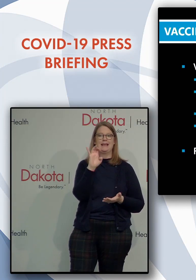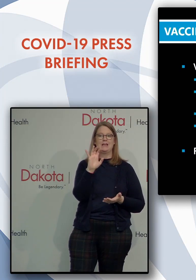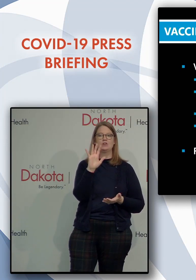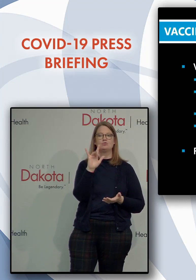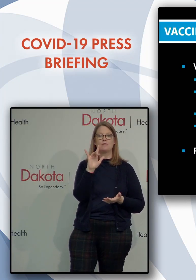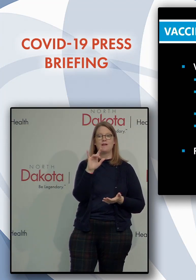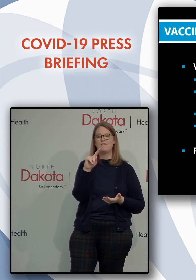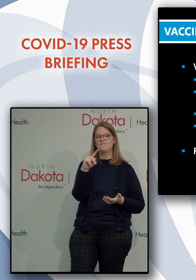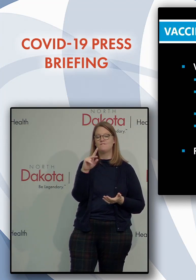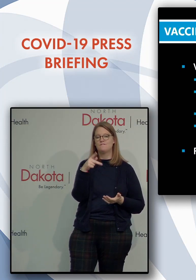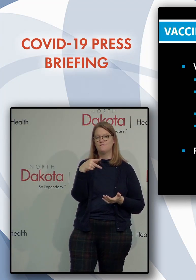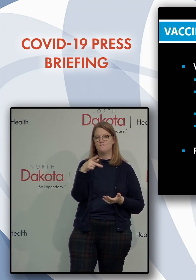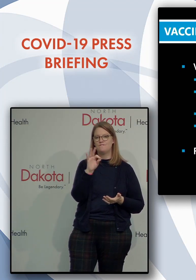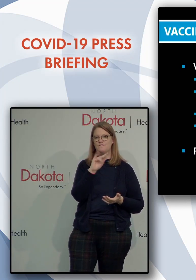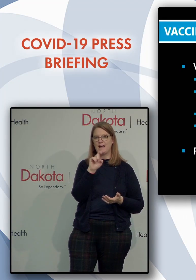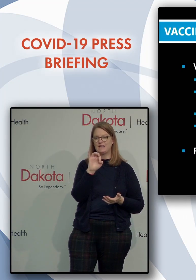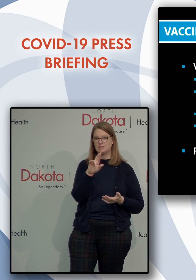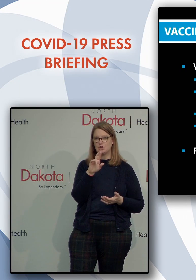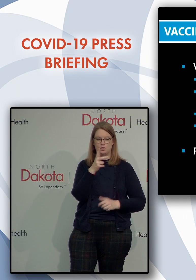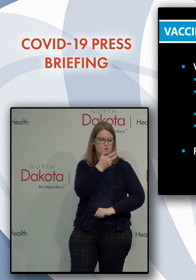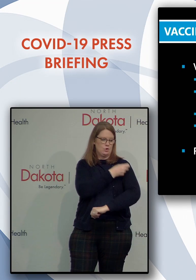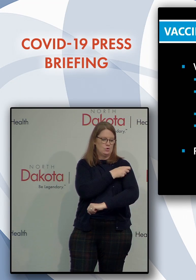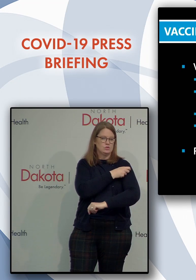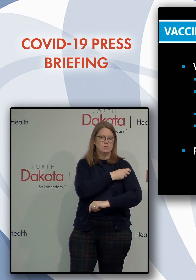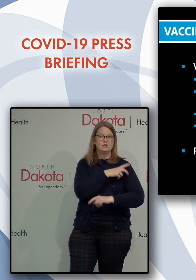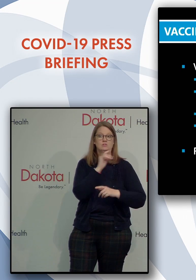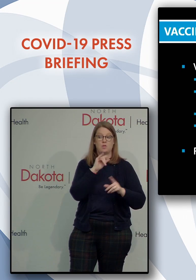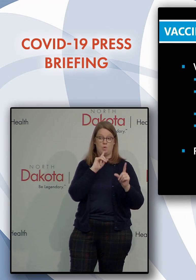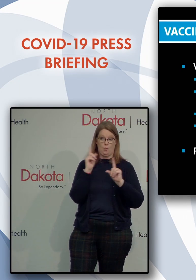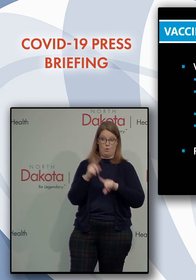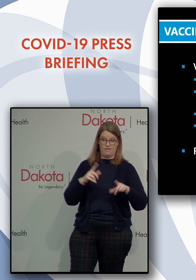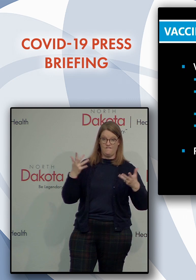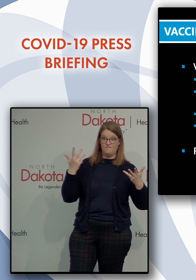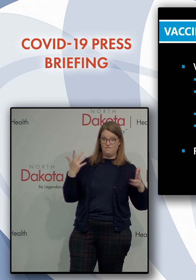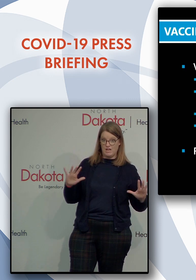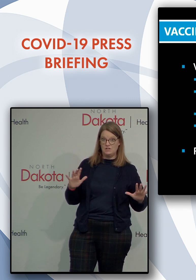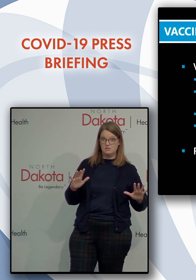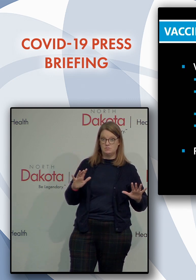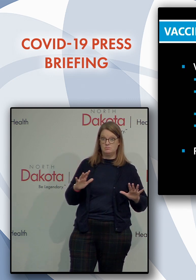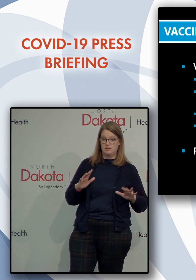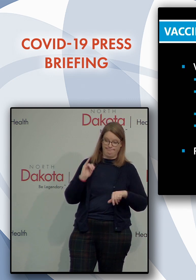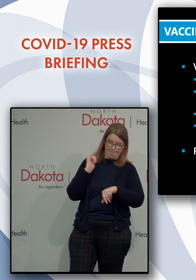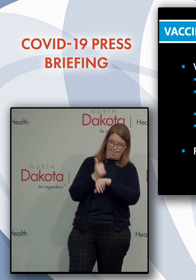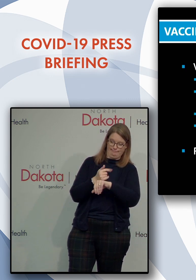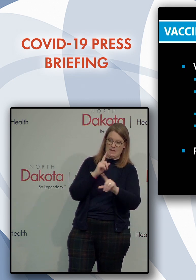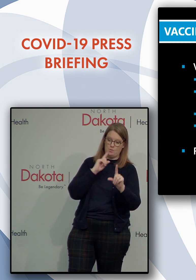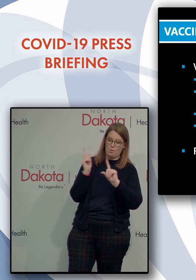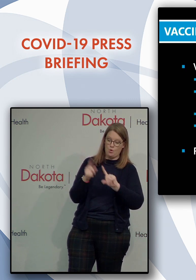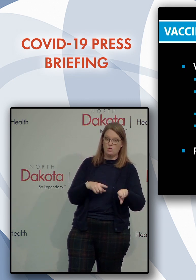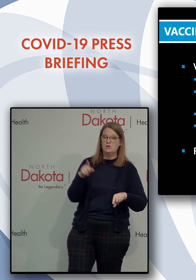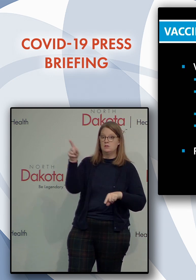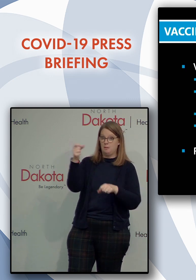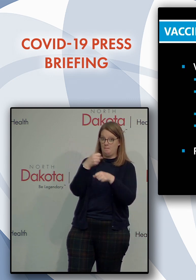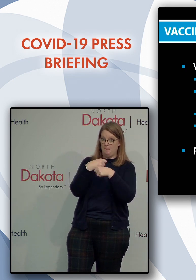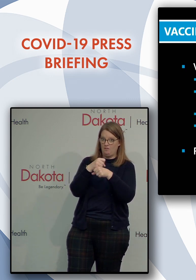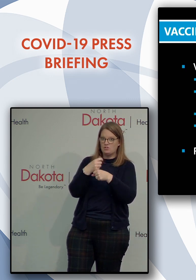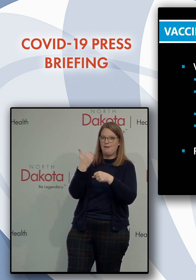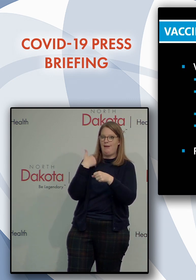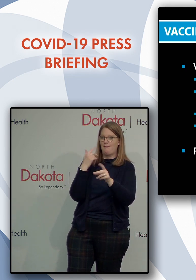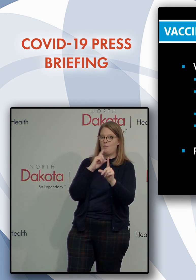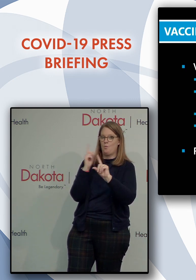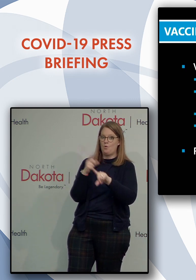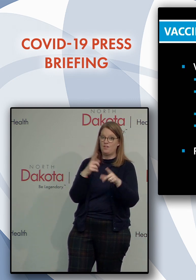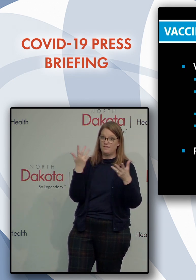6,825 Pfizer doses. We have already placed the order for those doses, and so the manufacturer has our order.